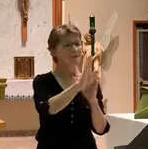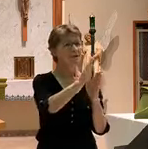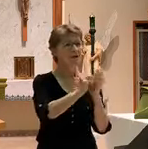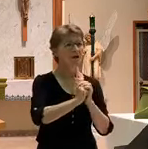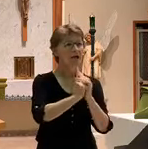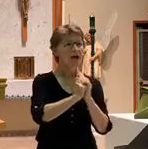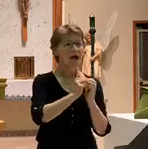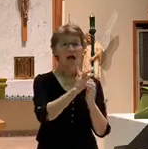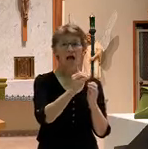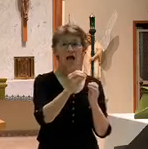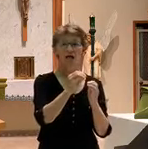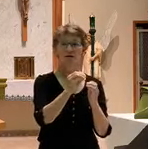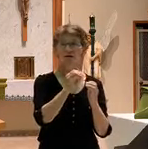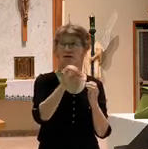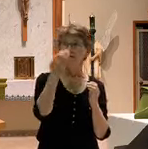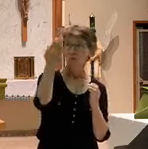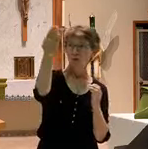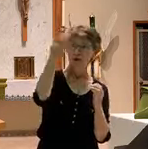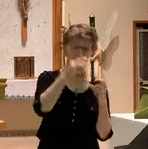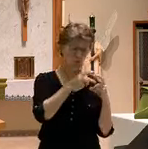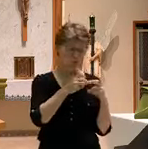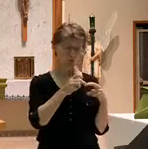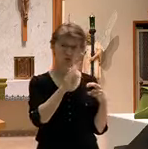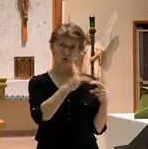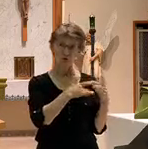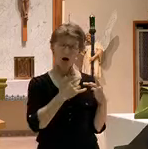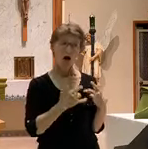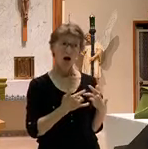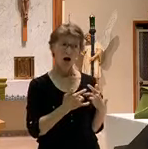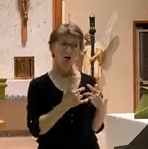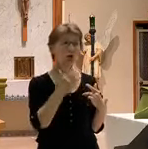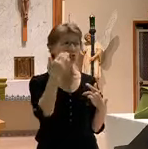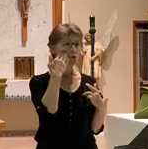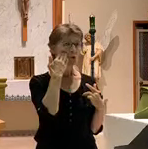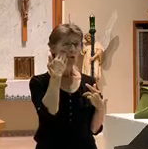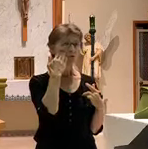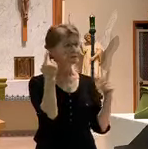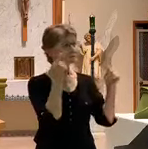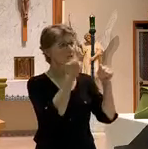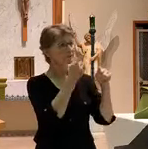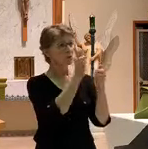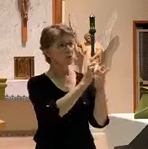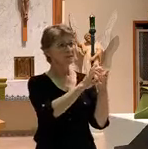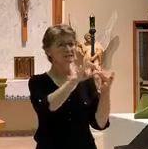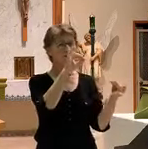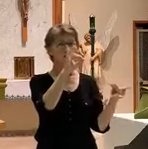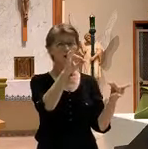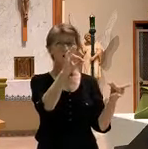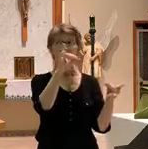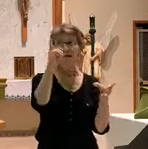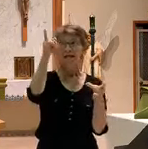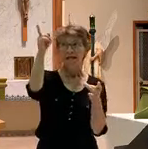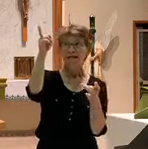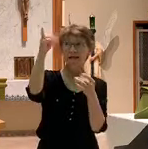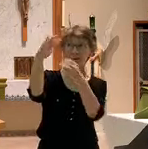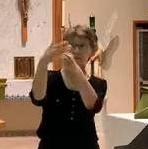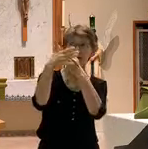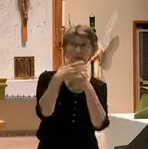searches hearts knows what is the intention of the Spirit, because he intercedes for the holy